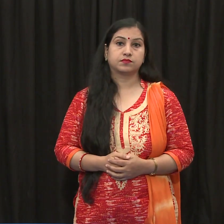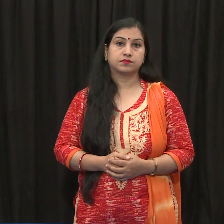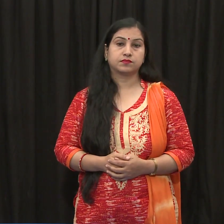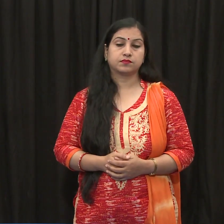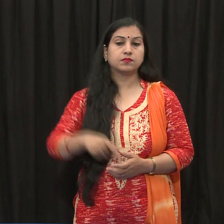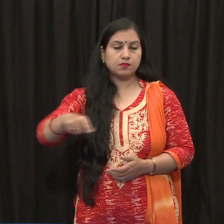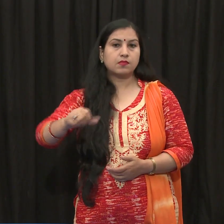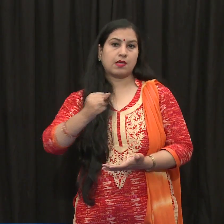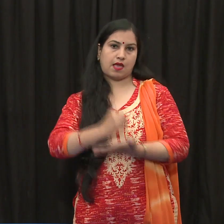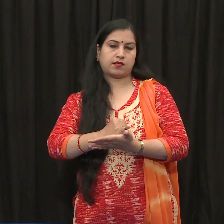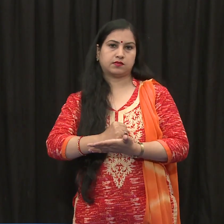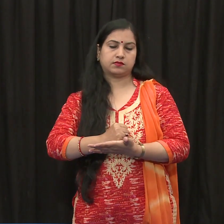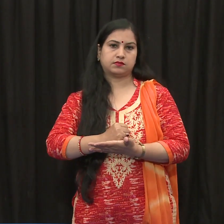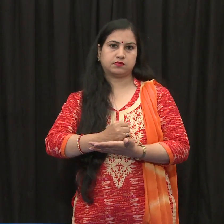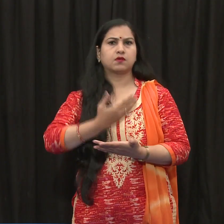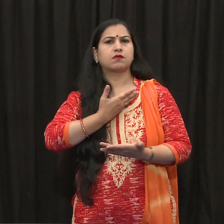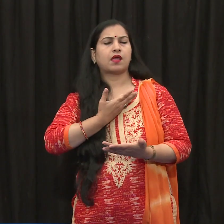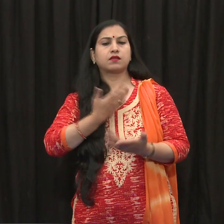has the right vote,